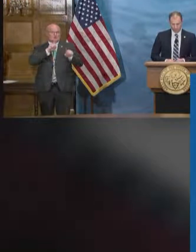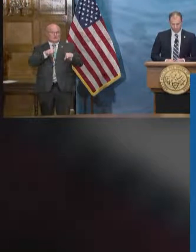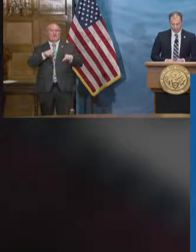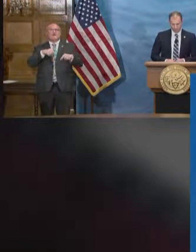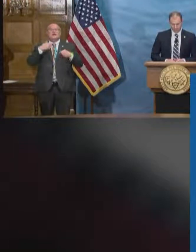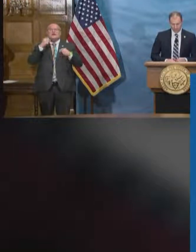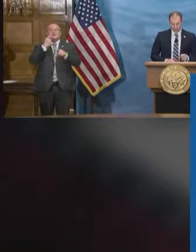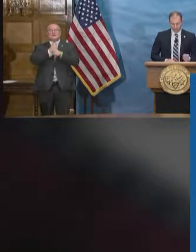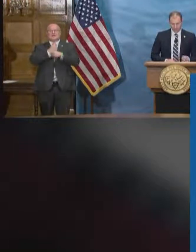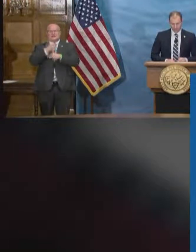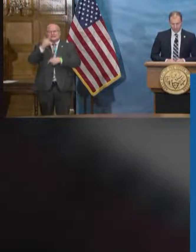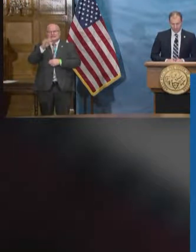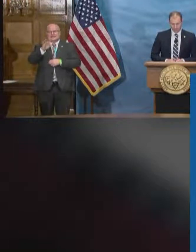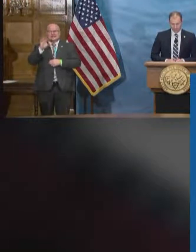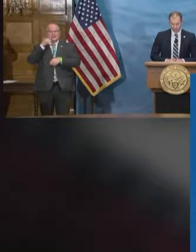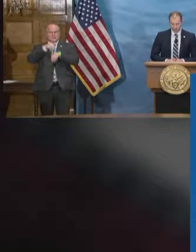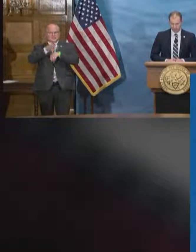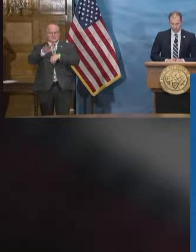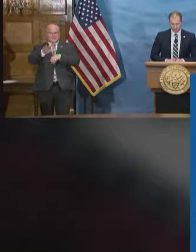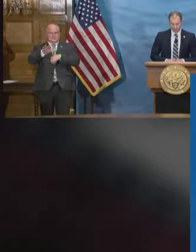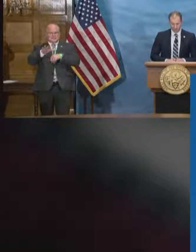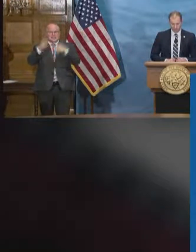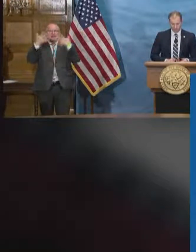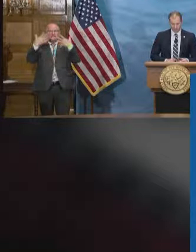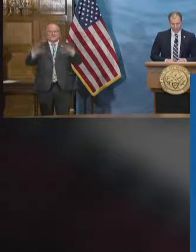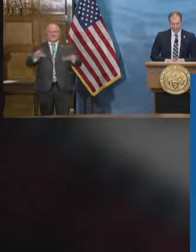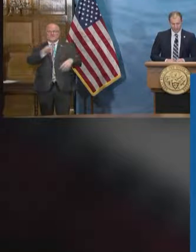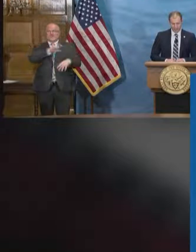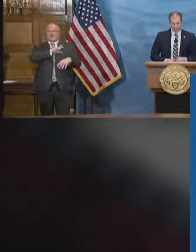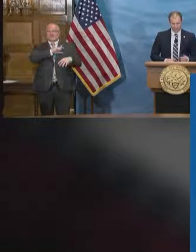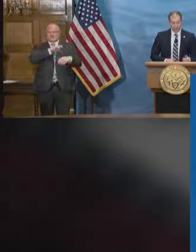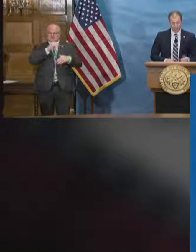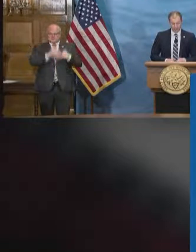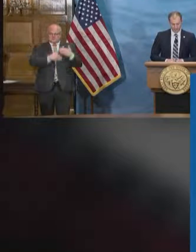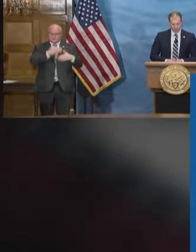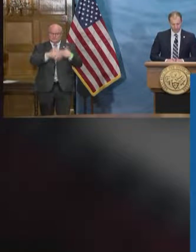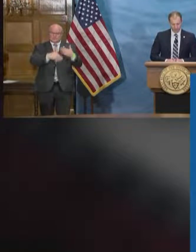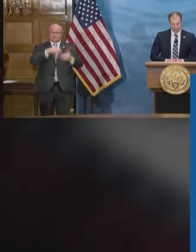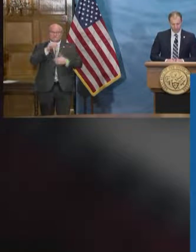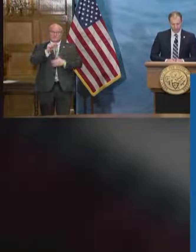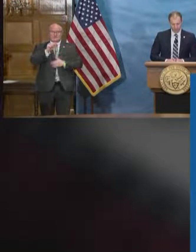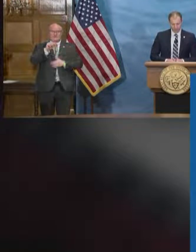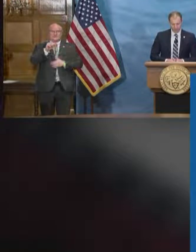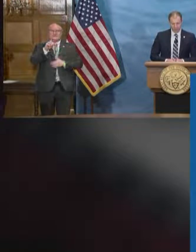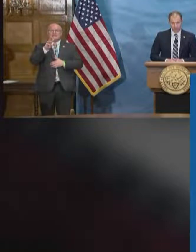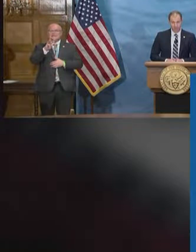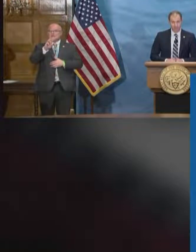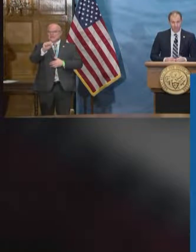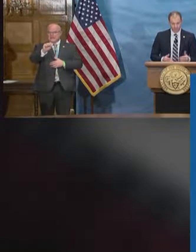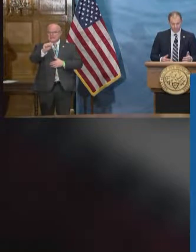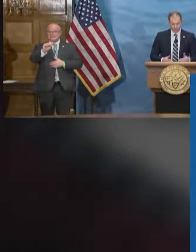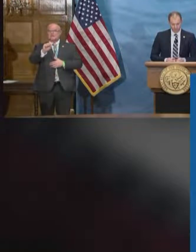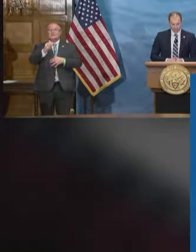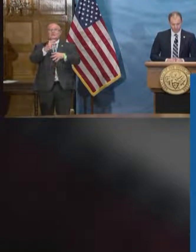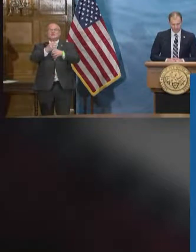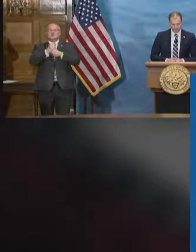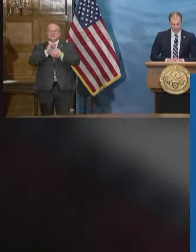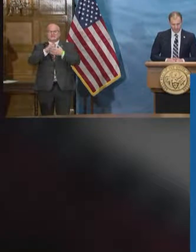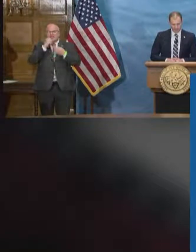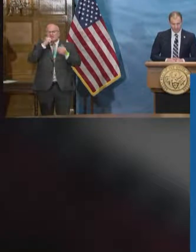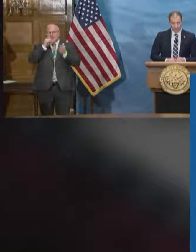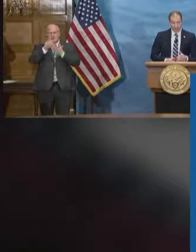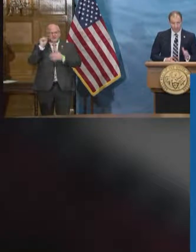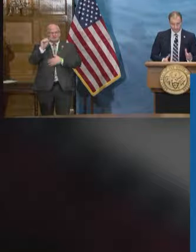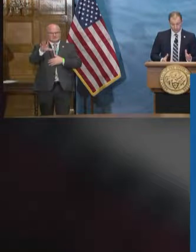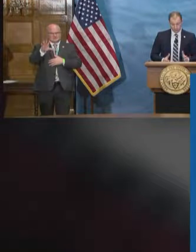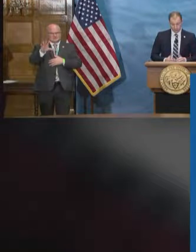you. Once the police report has been processed by ADWS, Department of Workforce Services, you'll receive that in the mail.